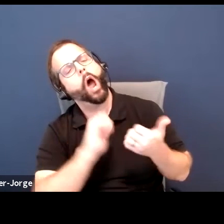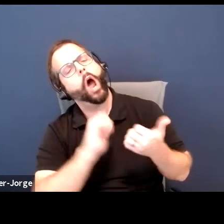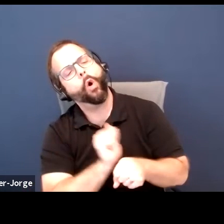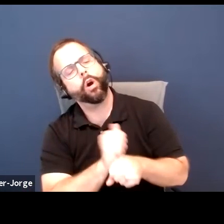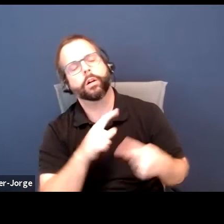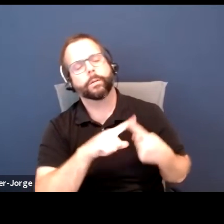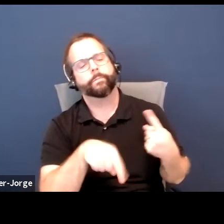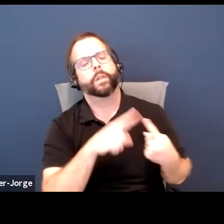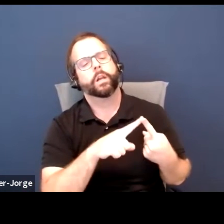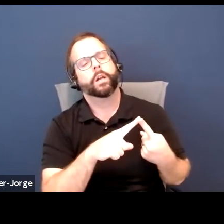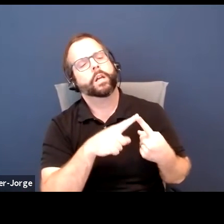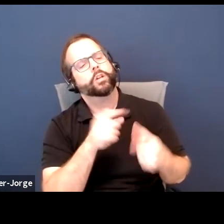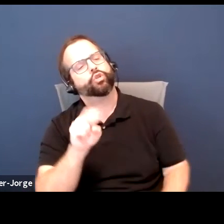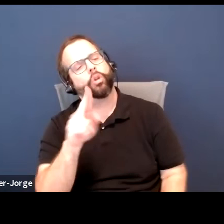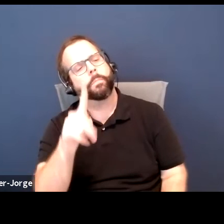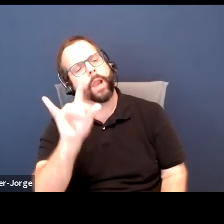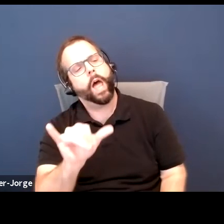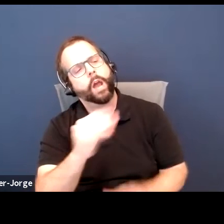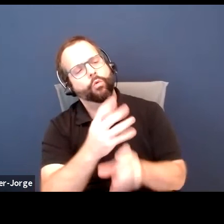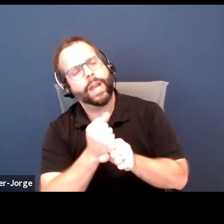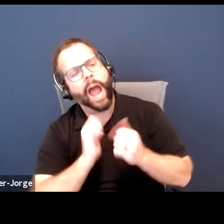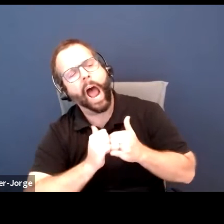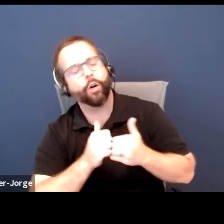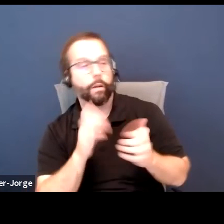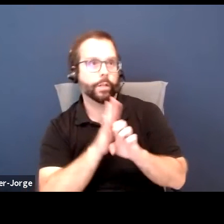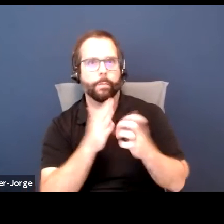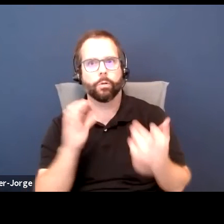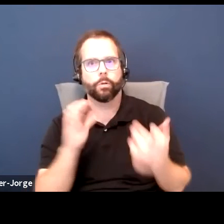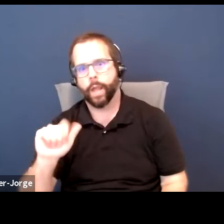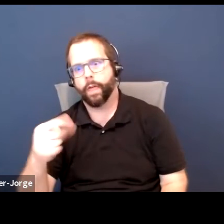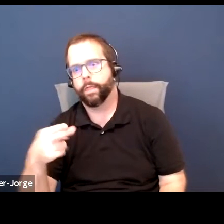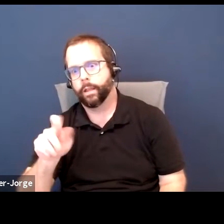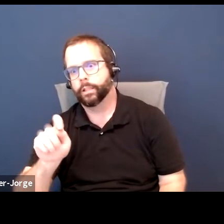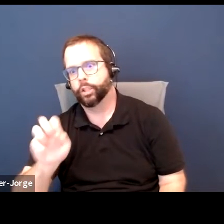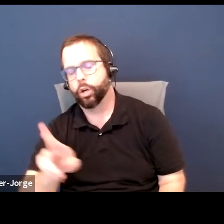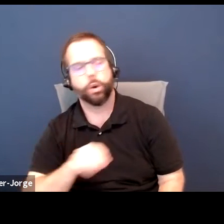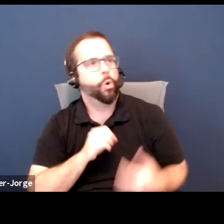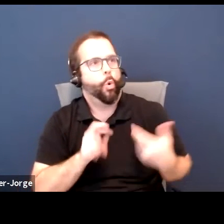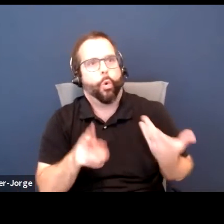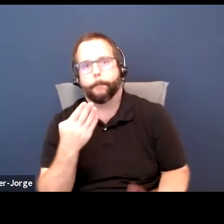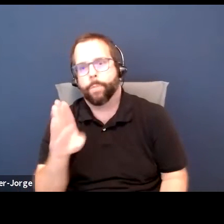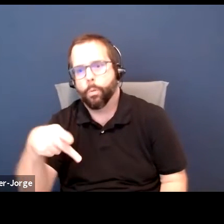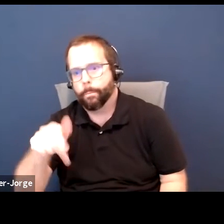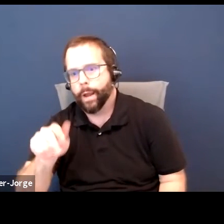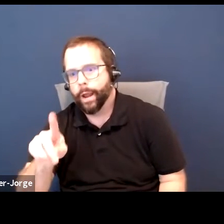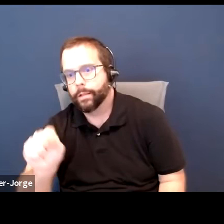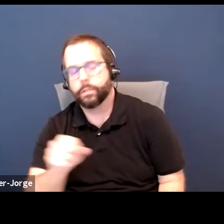receive supplies like catheters or blue pads, or how is wound care going to